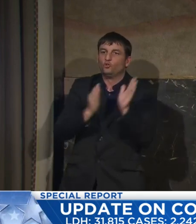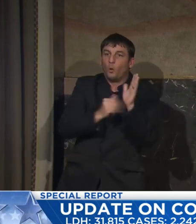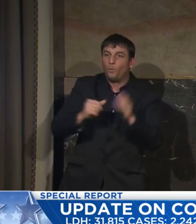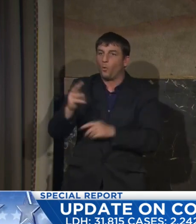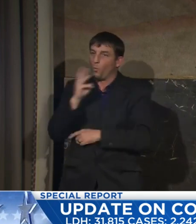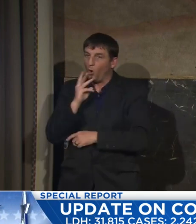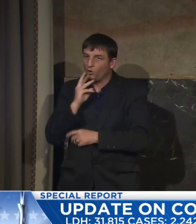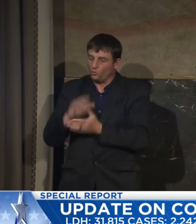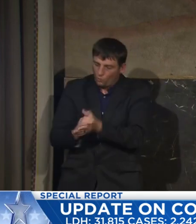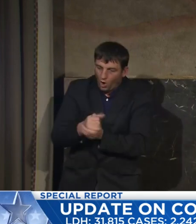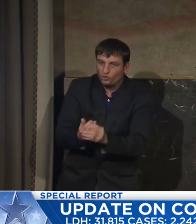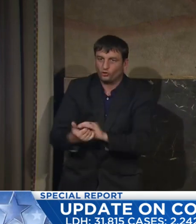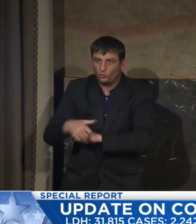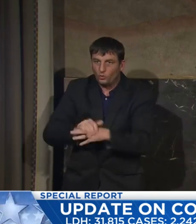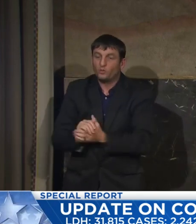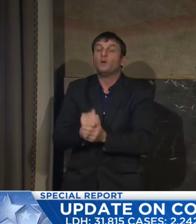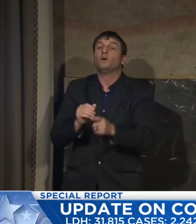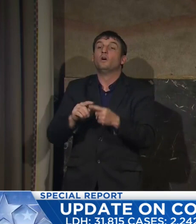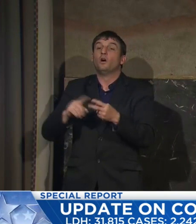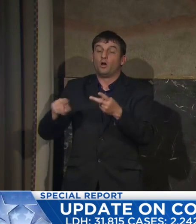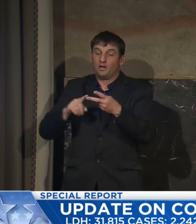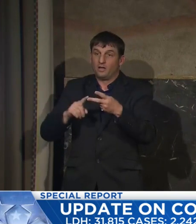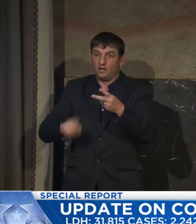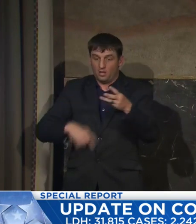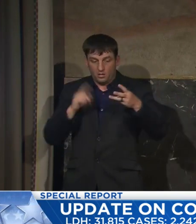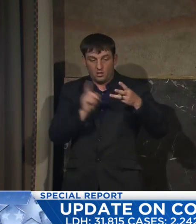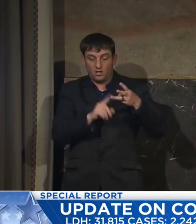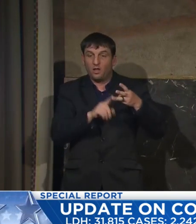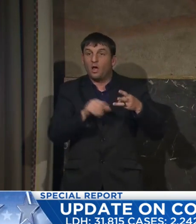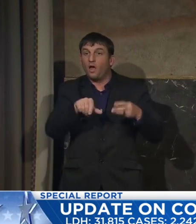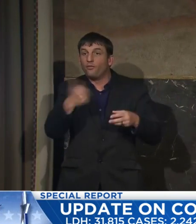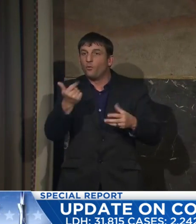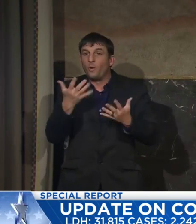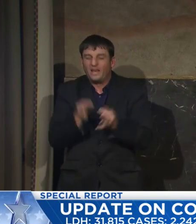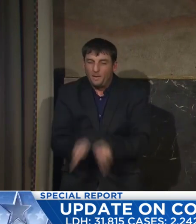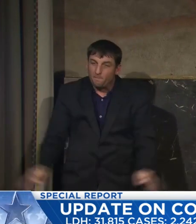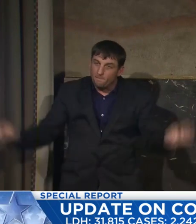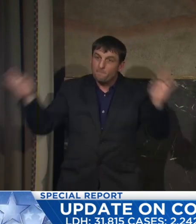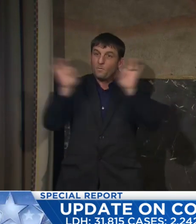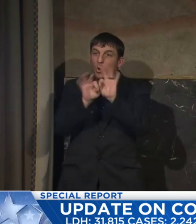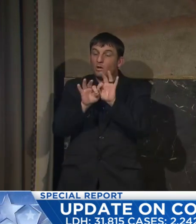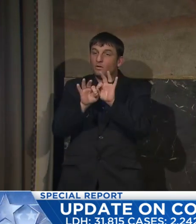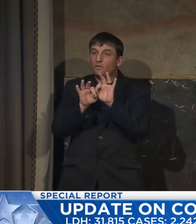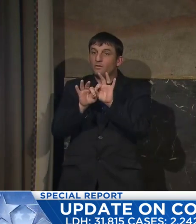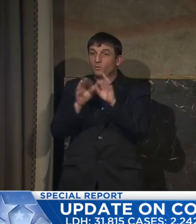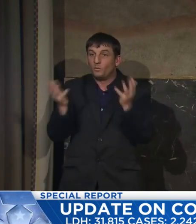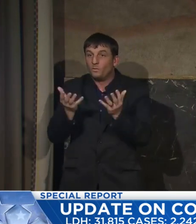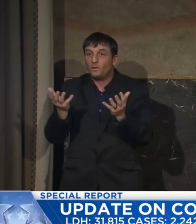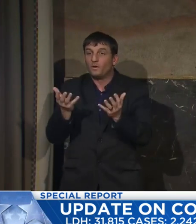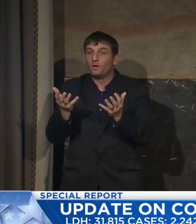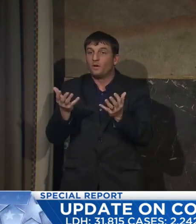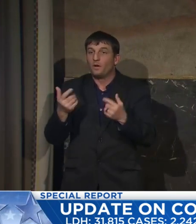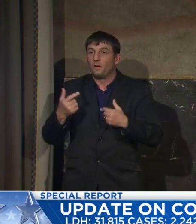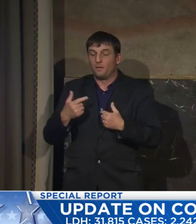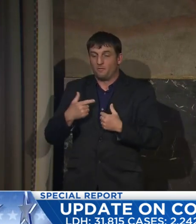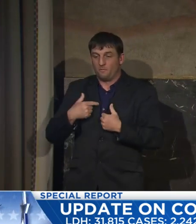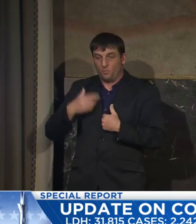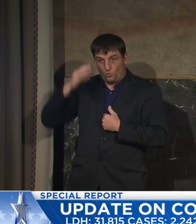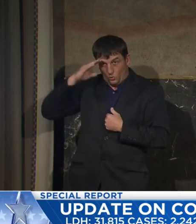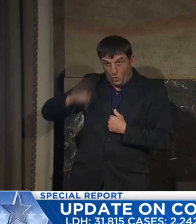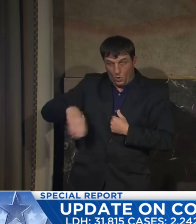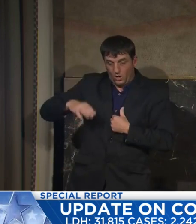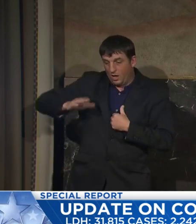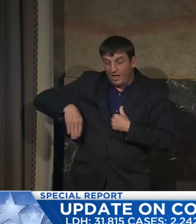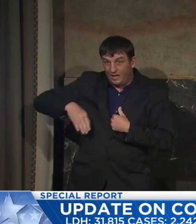if there's one thing that's critically important, it is that literally, even though I don't have a stay home order in